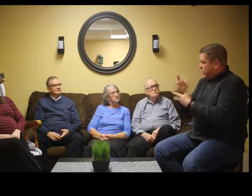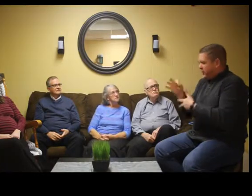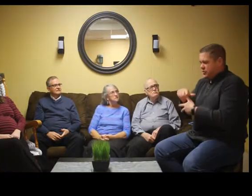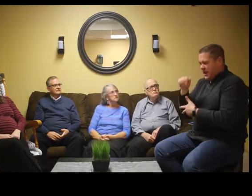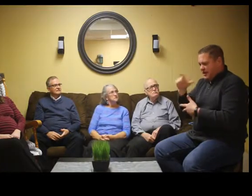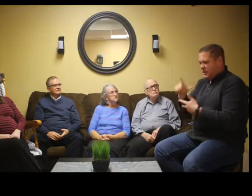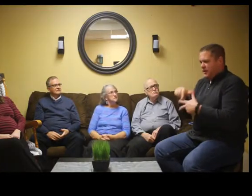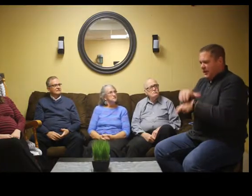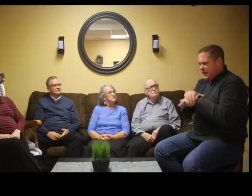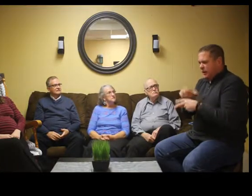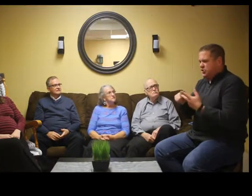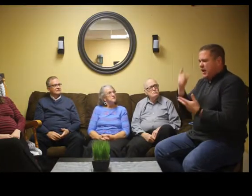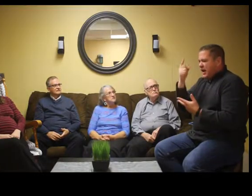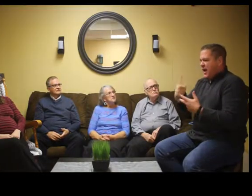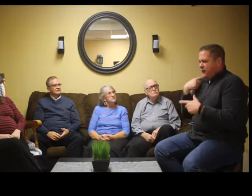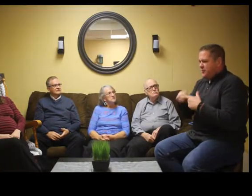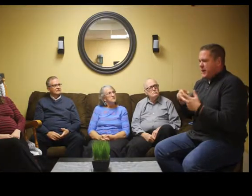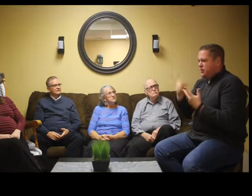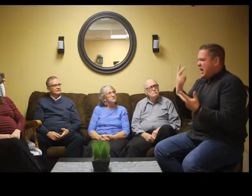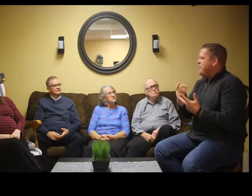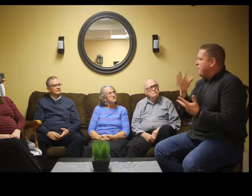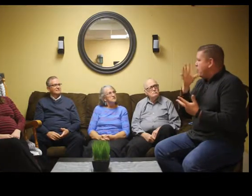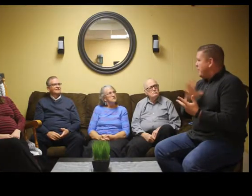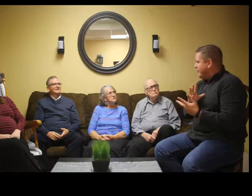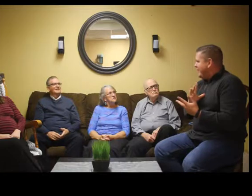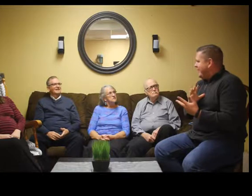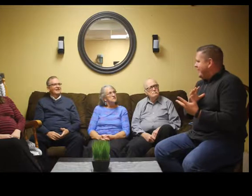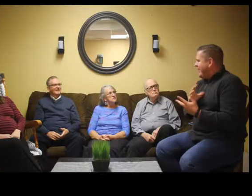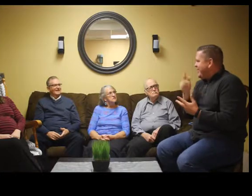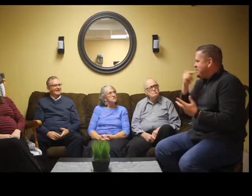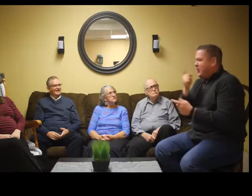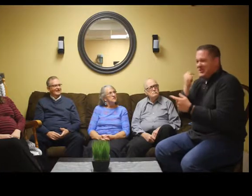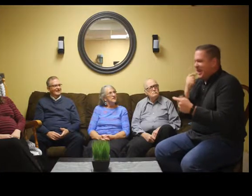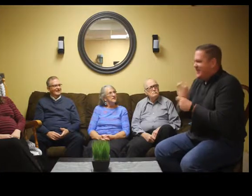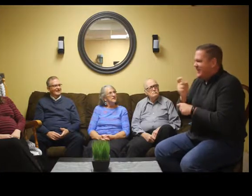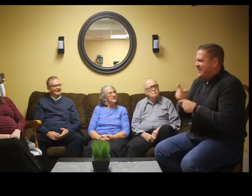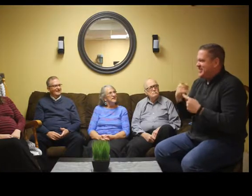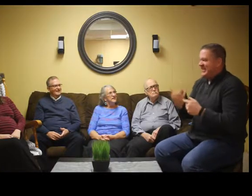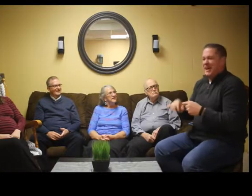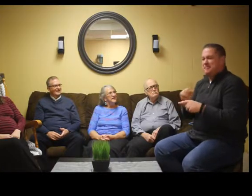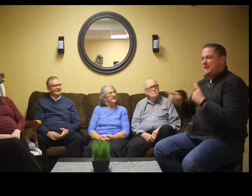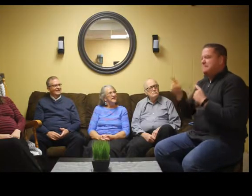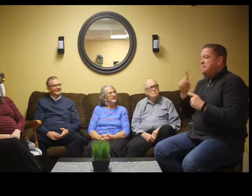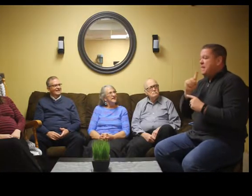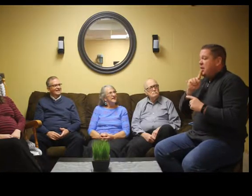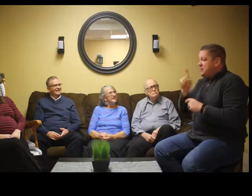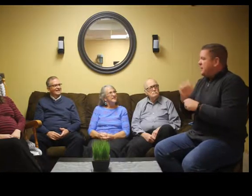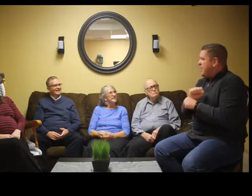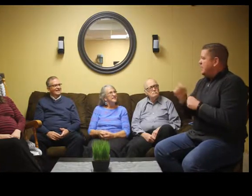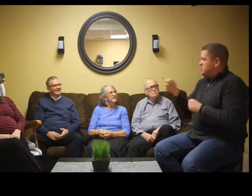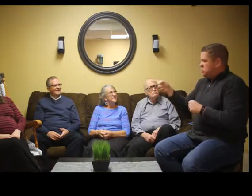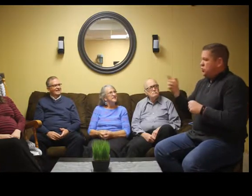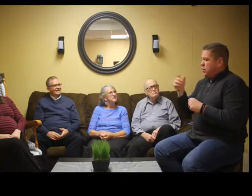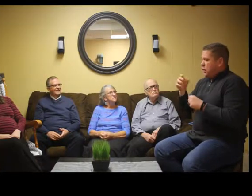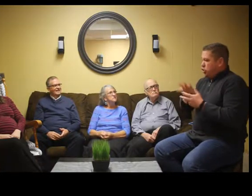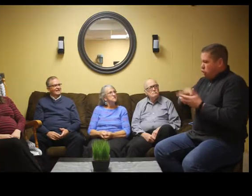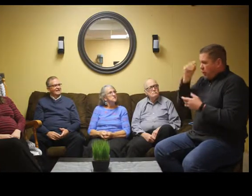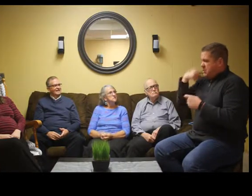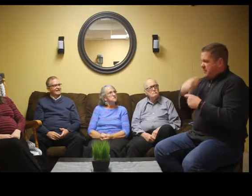languages, ASL, English, half of Spanish, and half of woman. And people always laugh when I tease about that. But the fact is, you learning